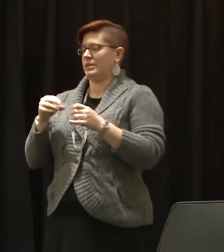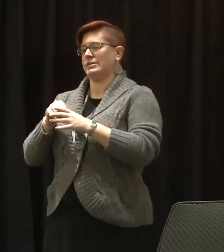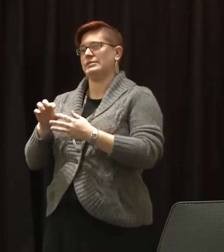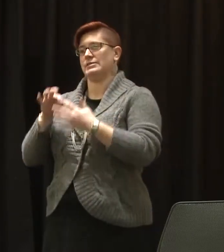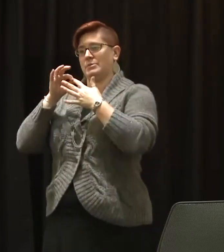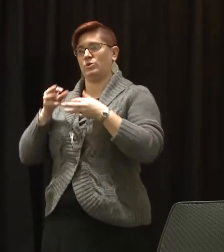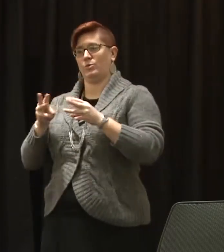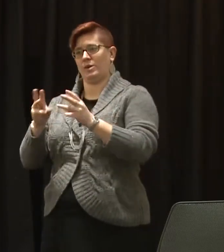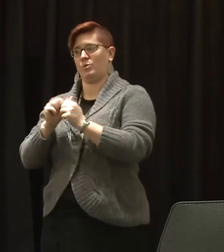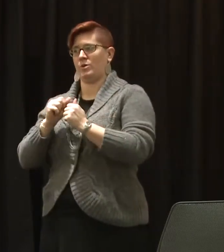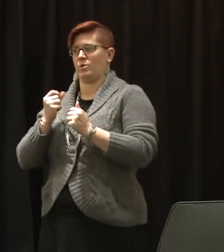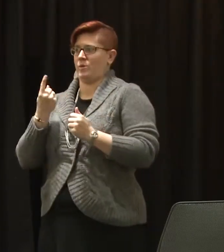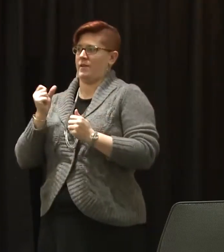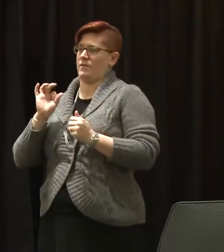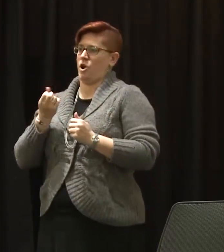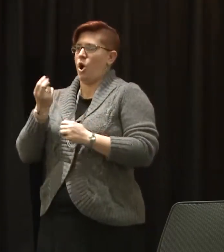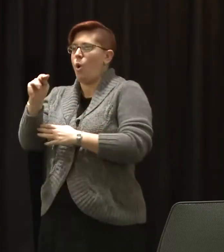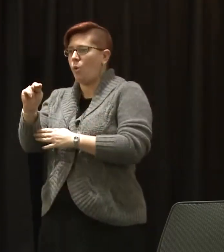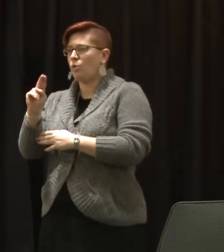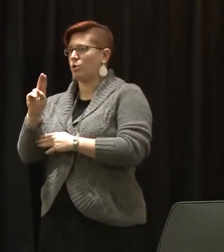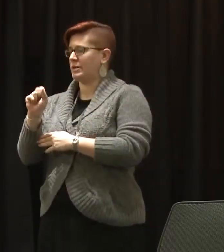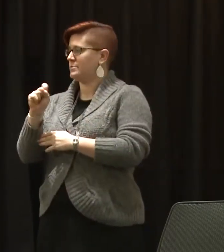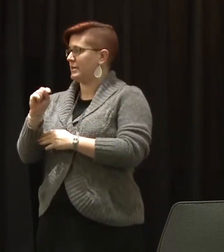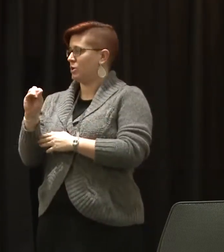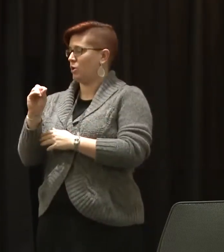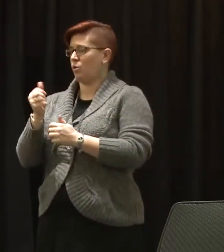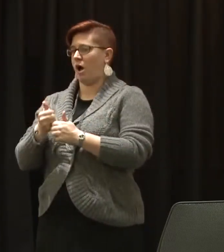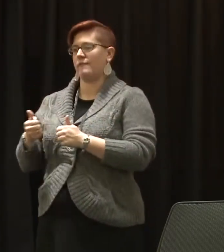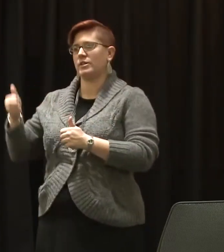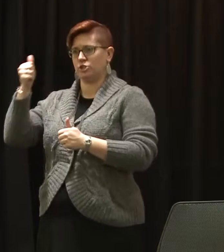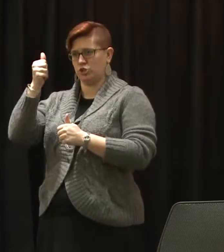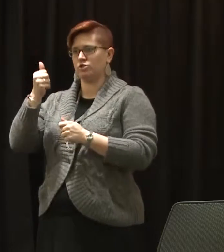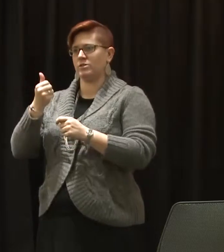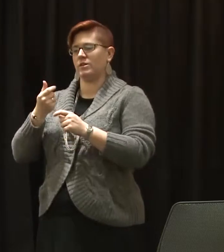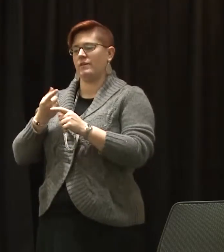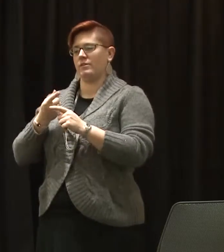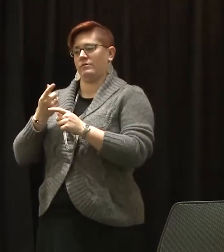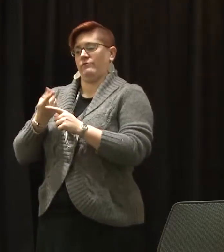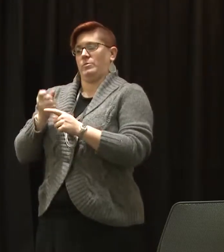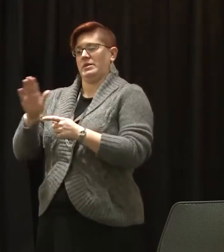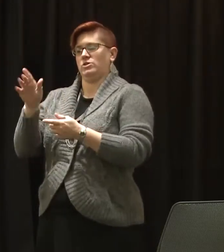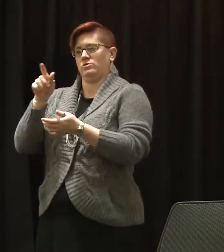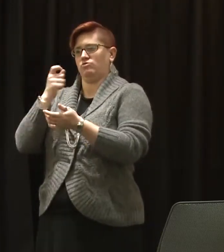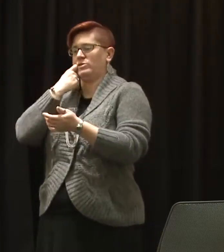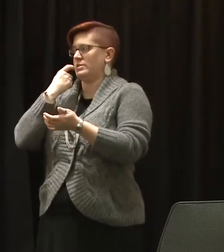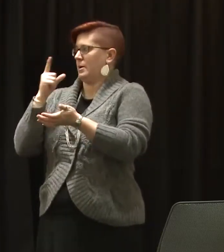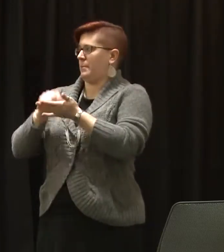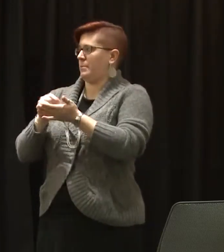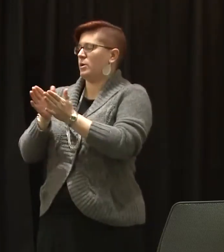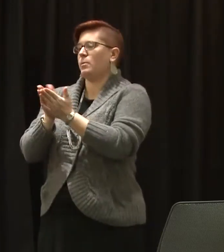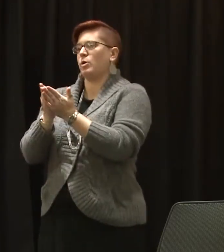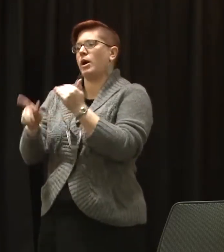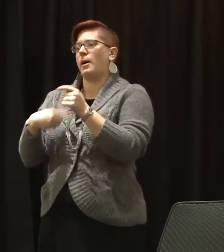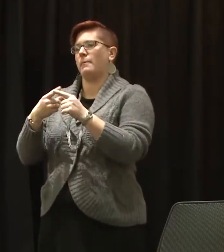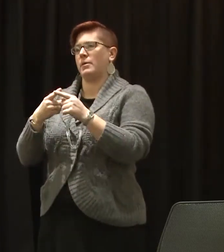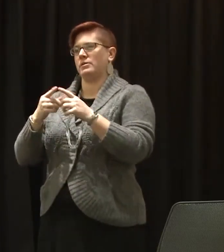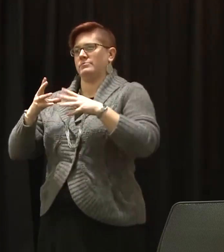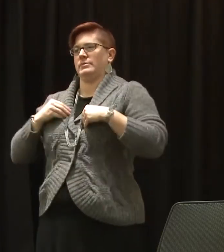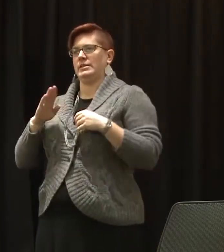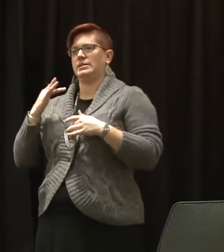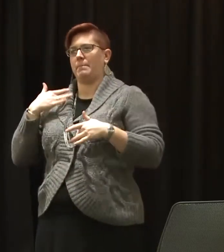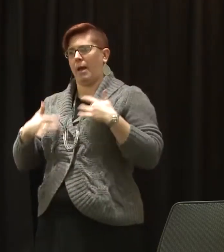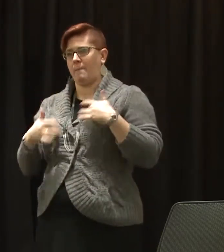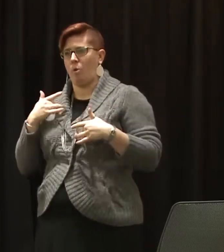way, with one of our own USPTO officers reading from his recently published book about coming to terms with his